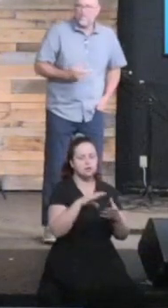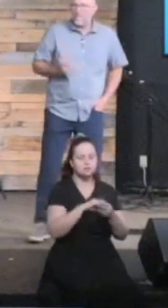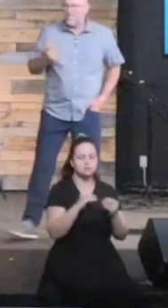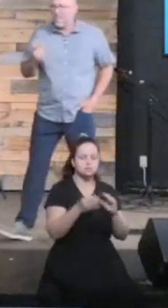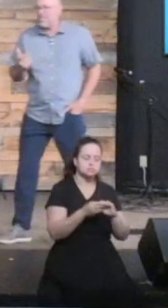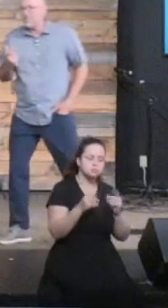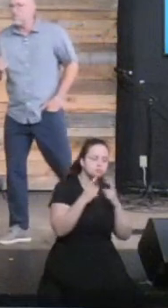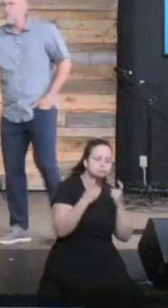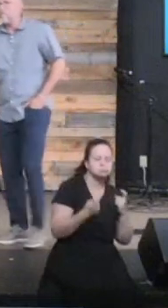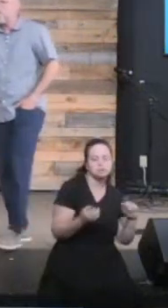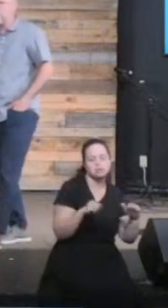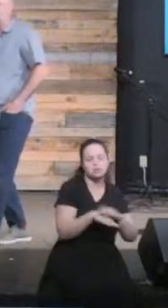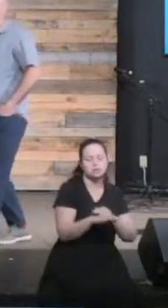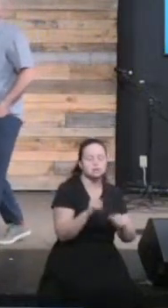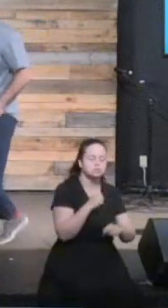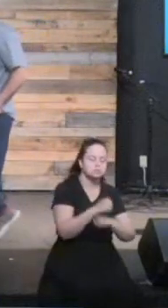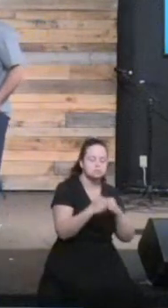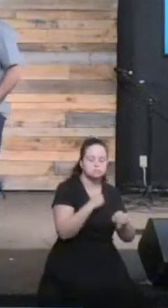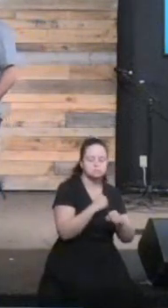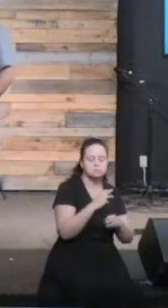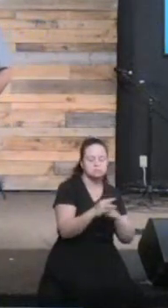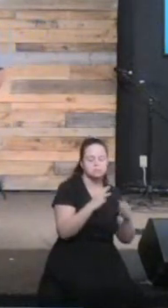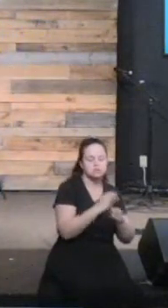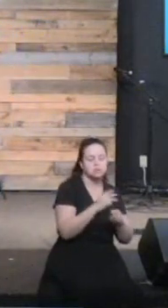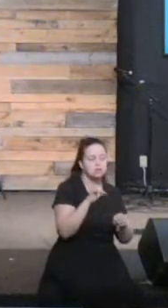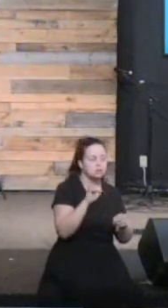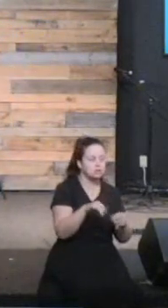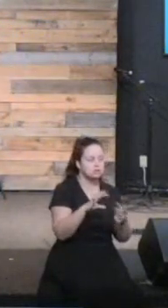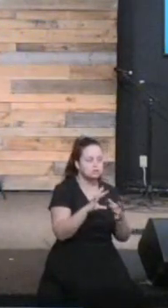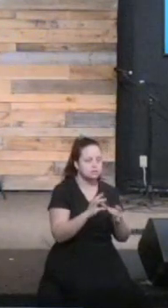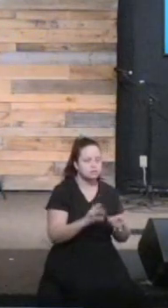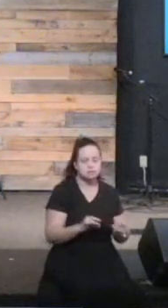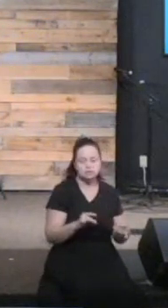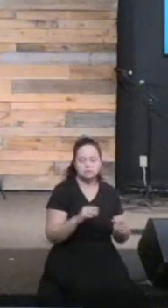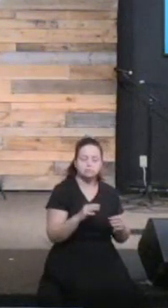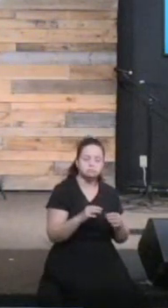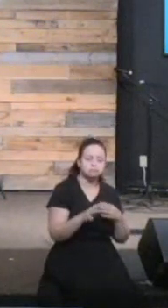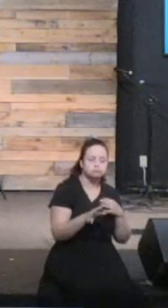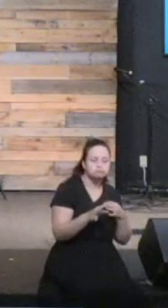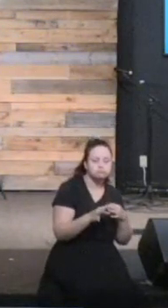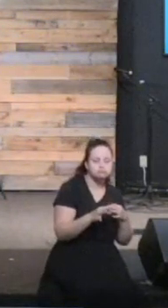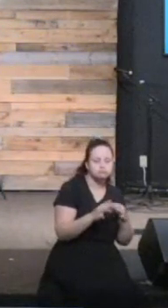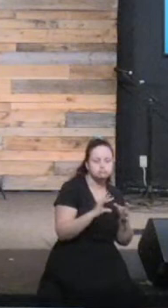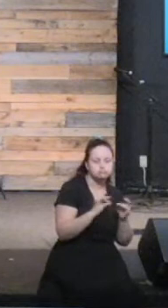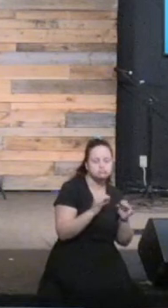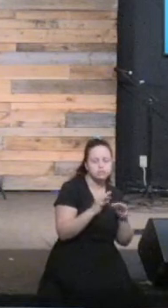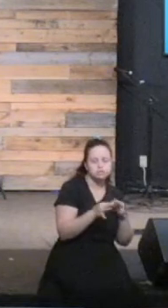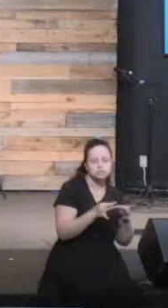enters the world that description describes what Eden was created for